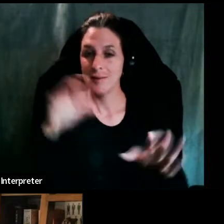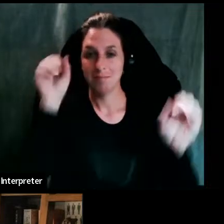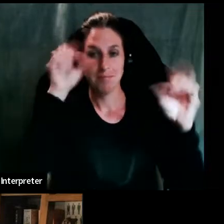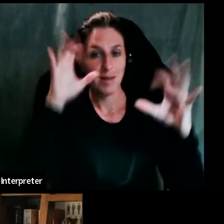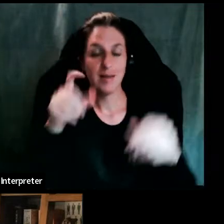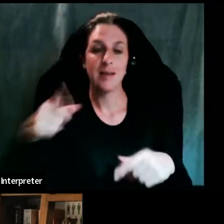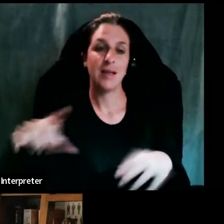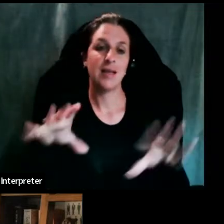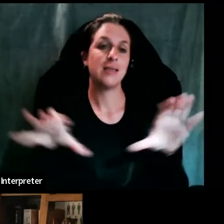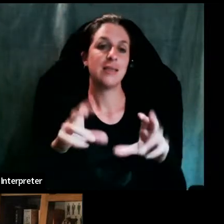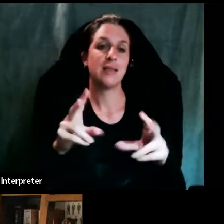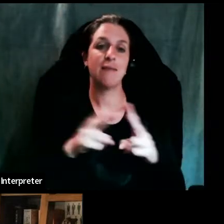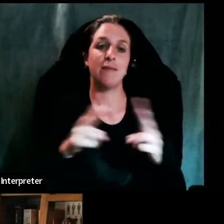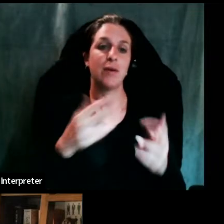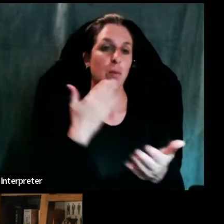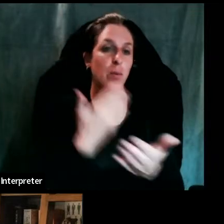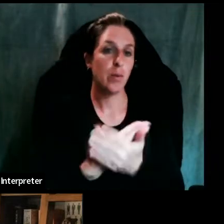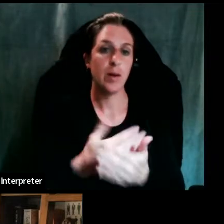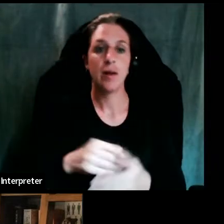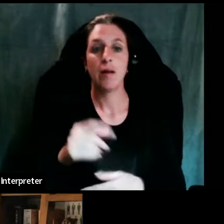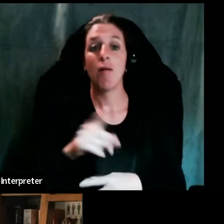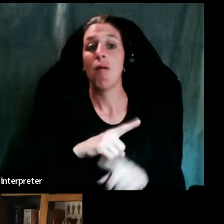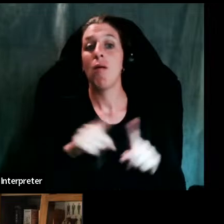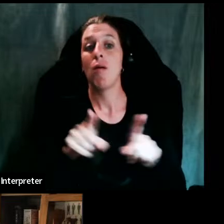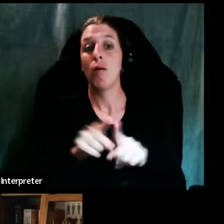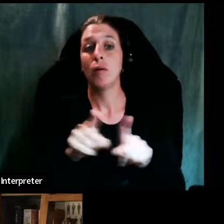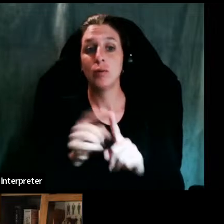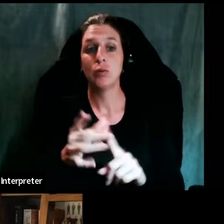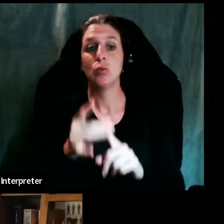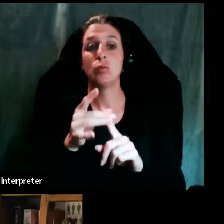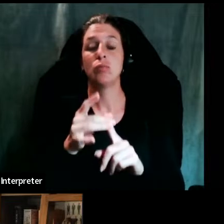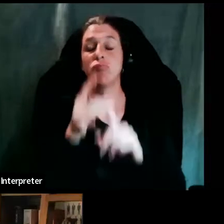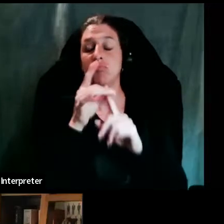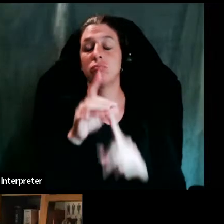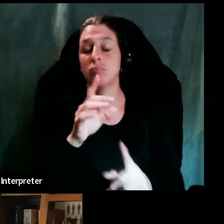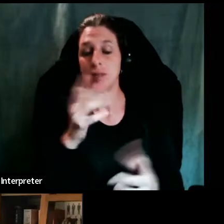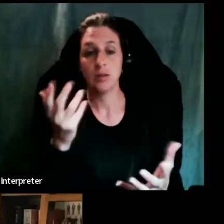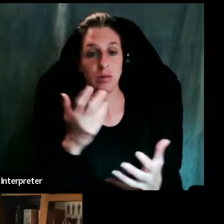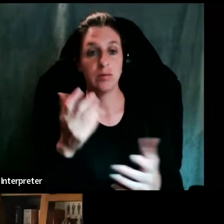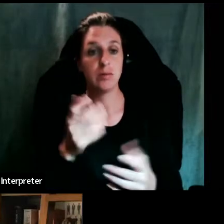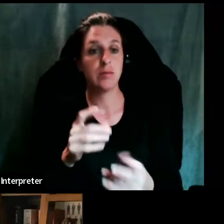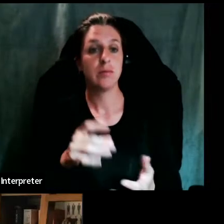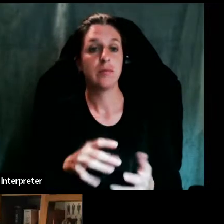well. And you know what else was super special? It was Mills that you said that ran the